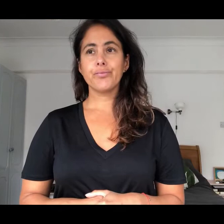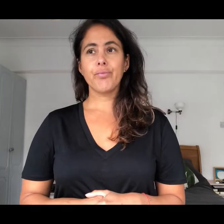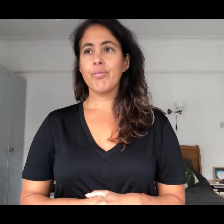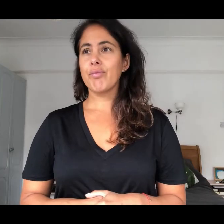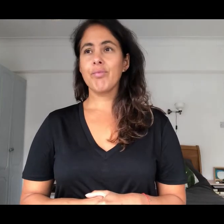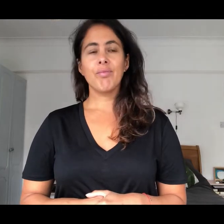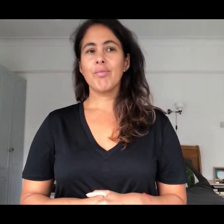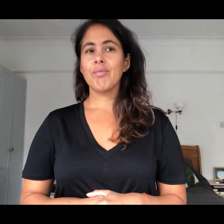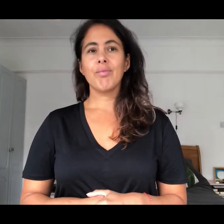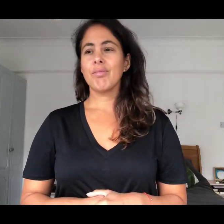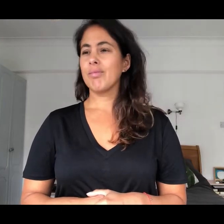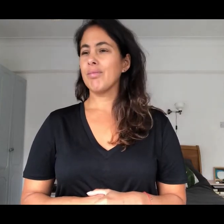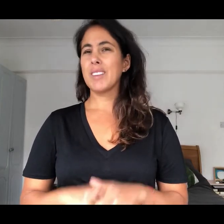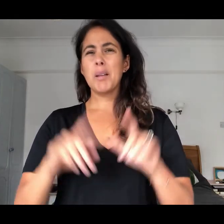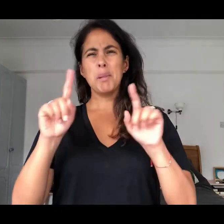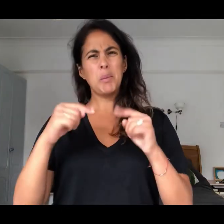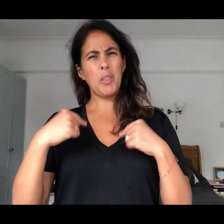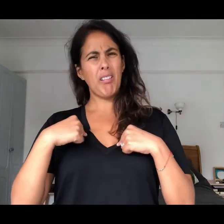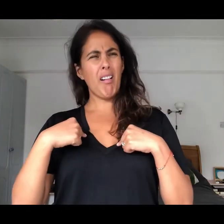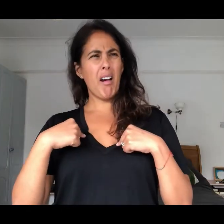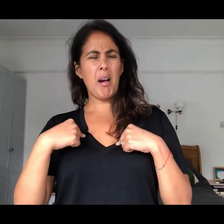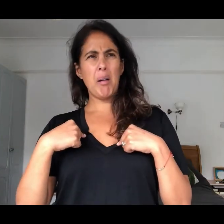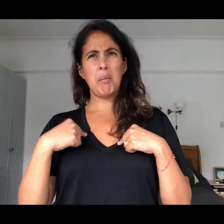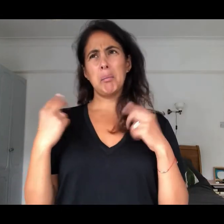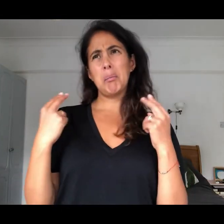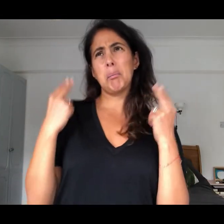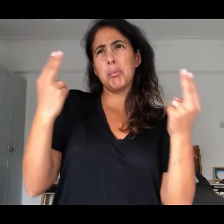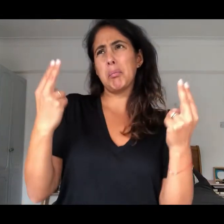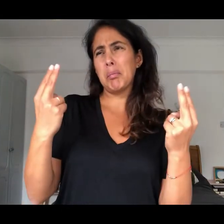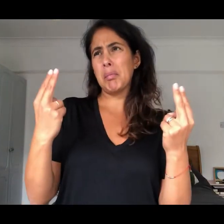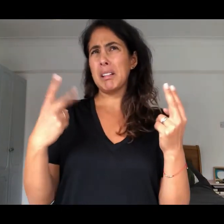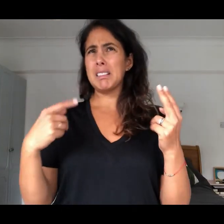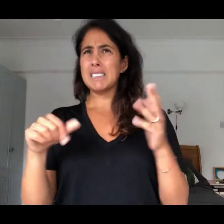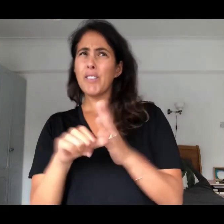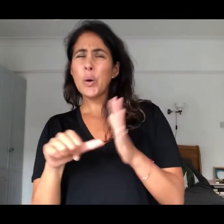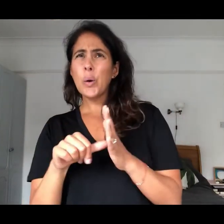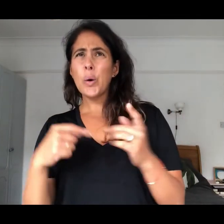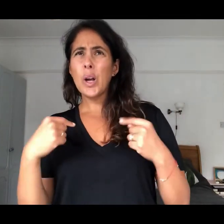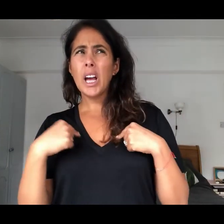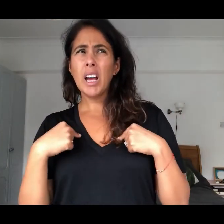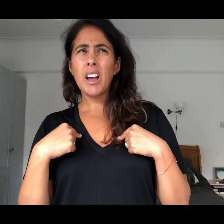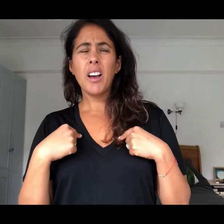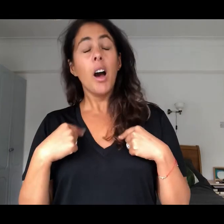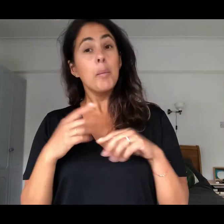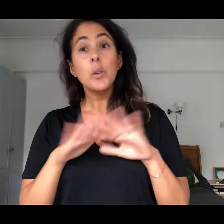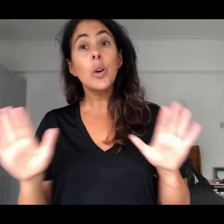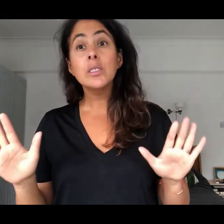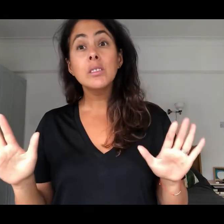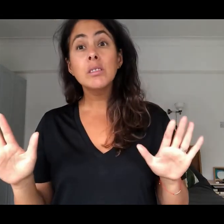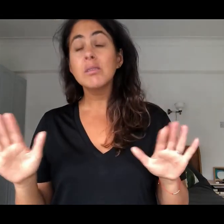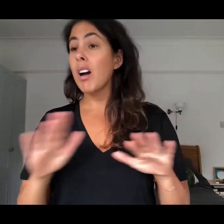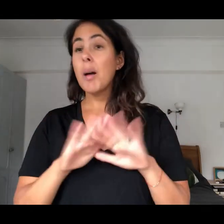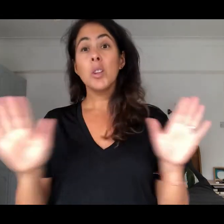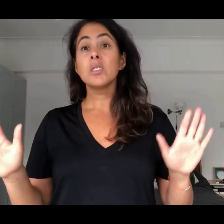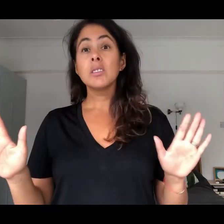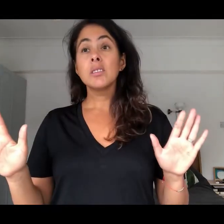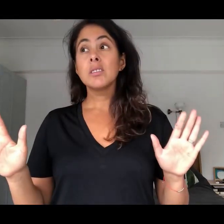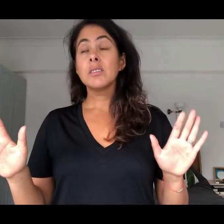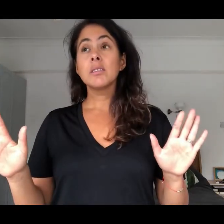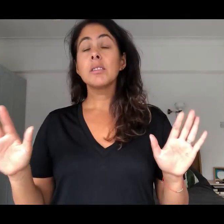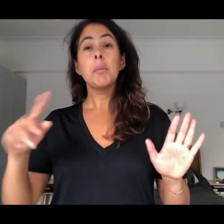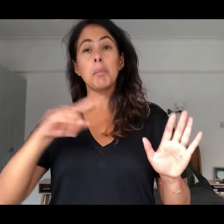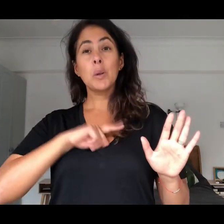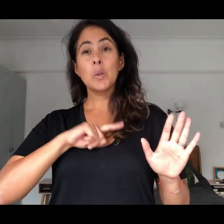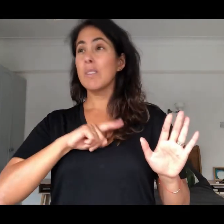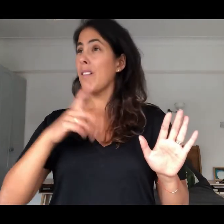Some people think I'm arrogant, pushy, difficult. Well, I'm not sorry. To get anywhere in